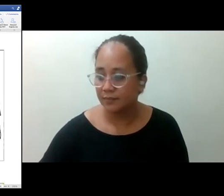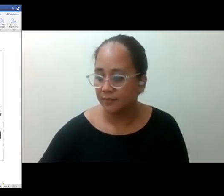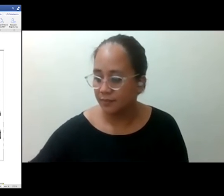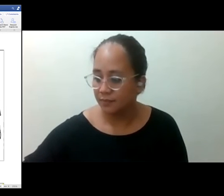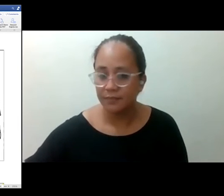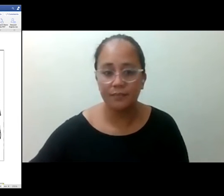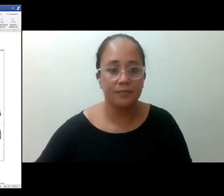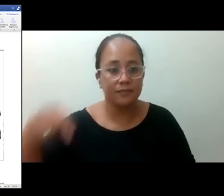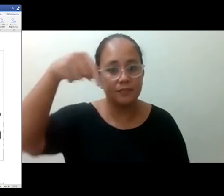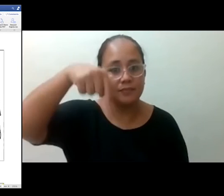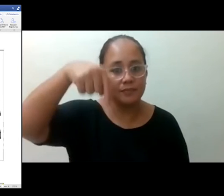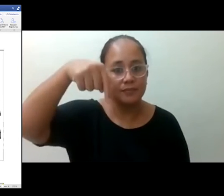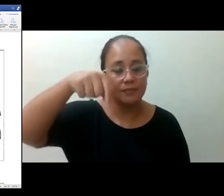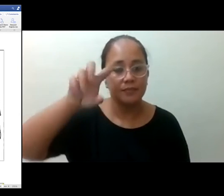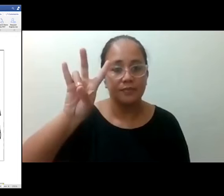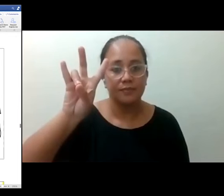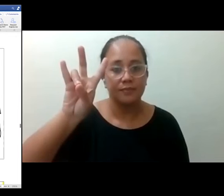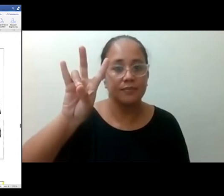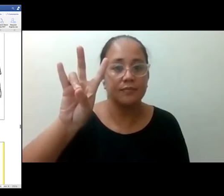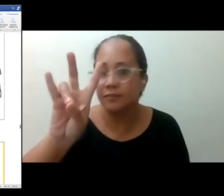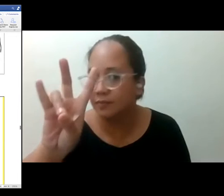Go back down to number 7.